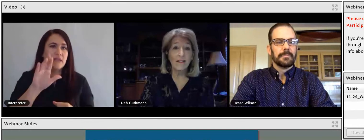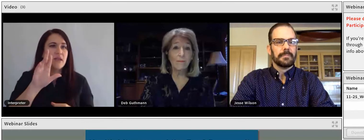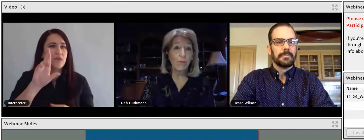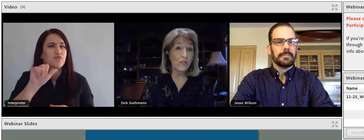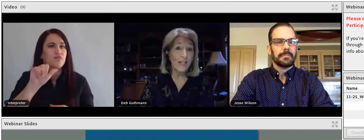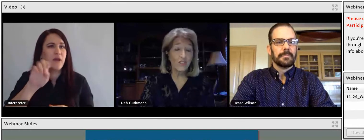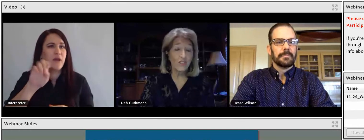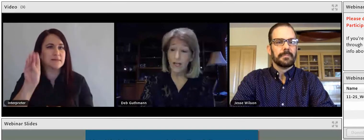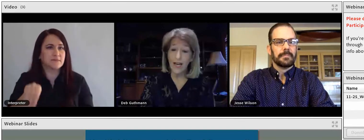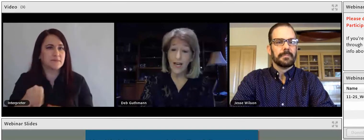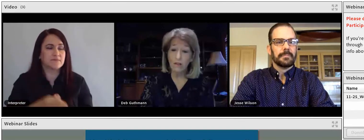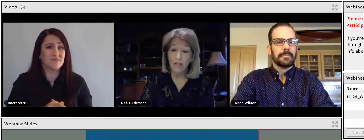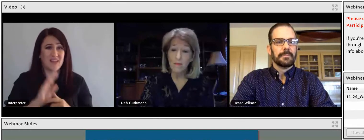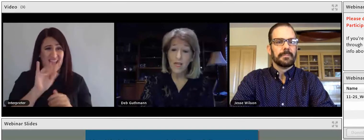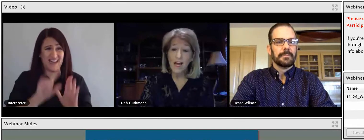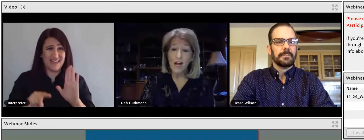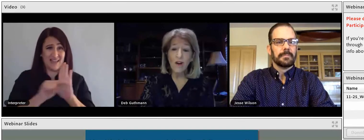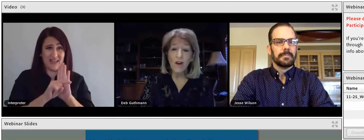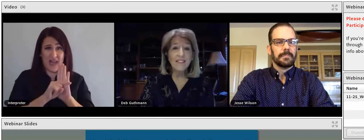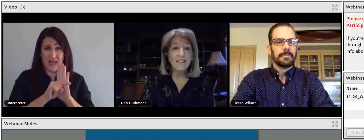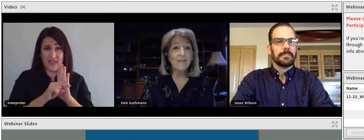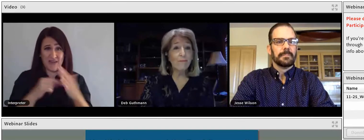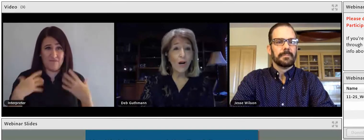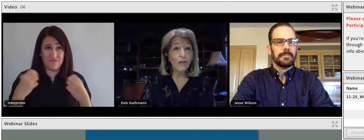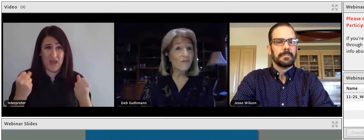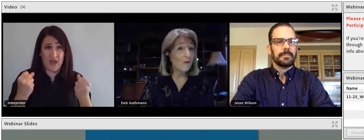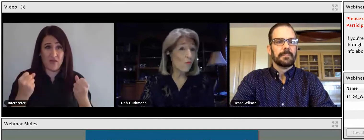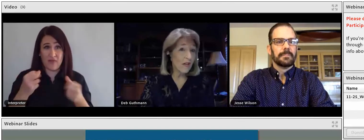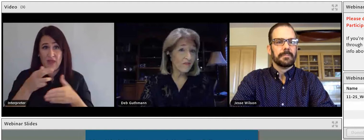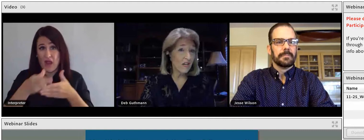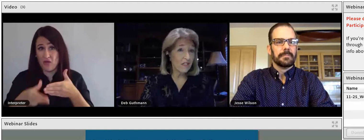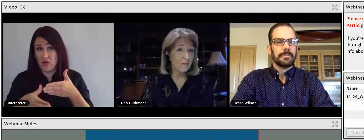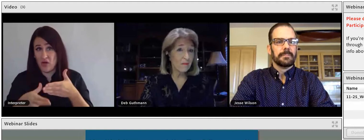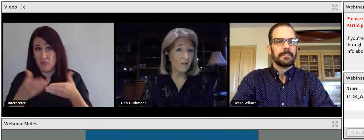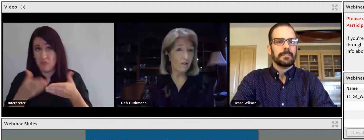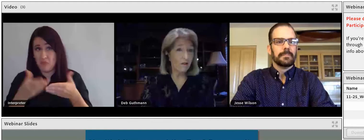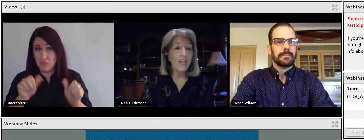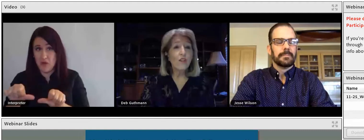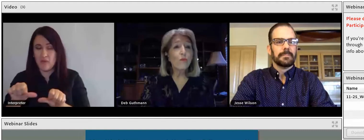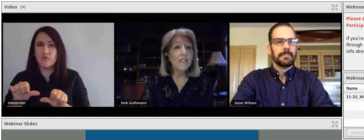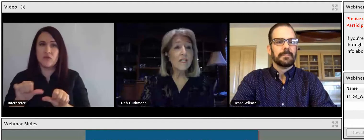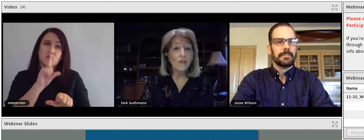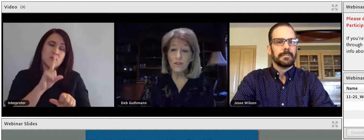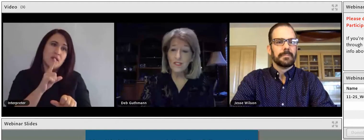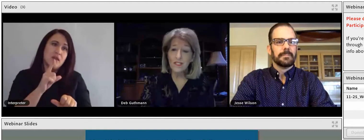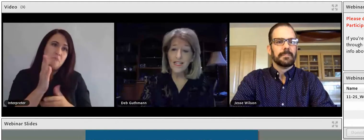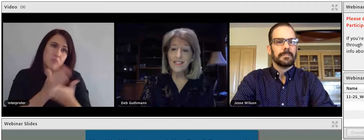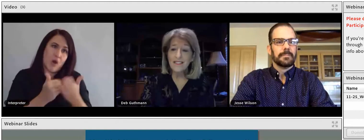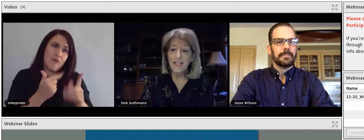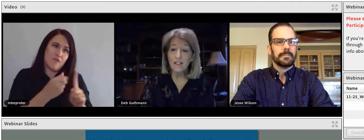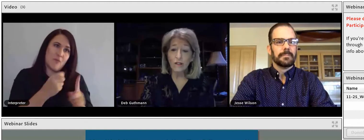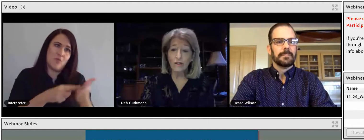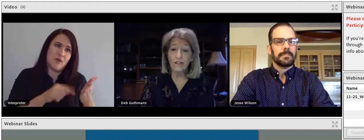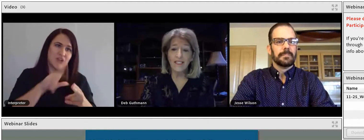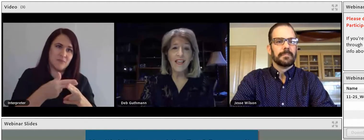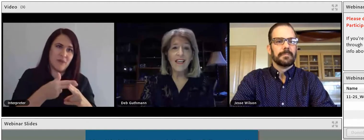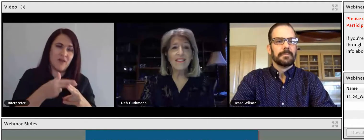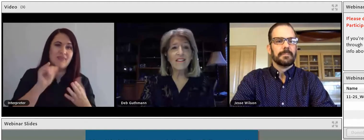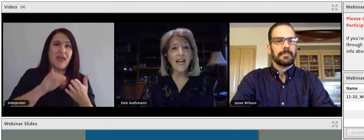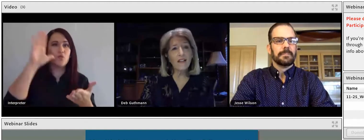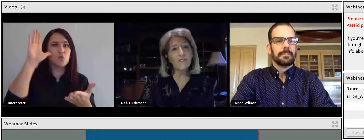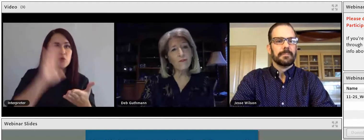negative potential health outcome arises in part from what I've talked about, the reduced incidental